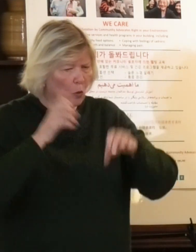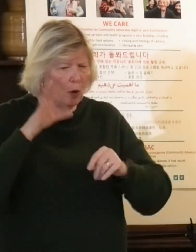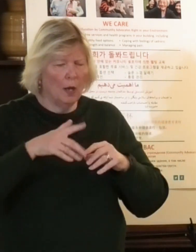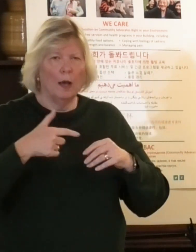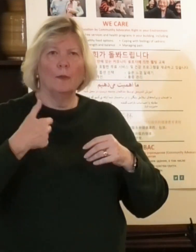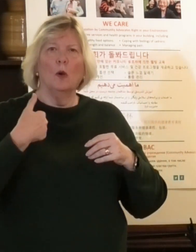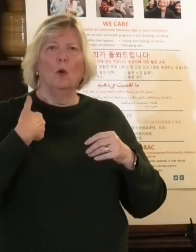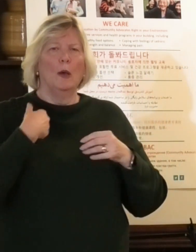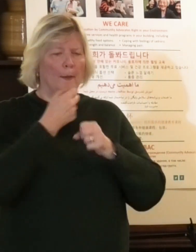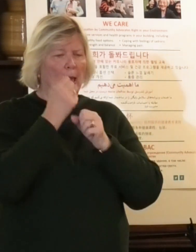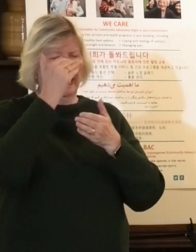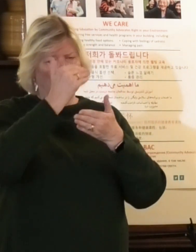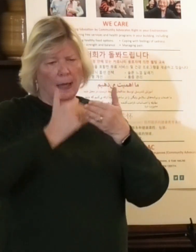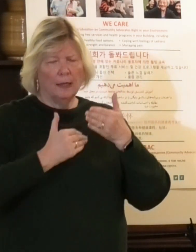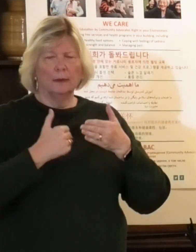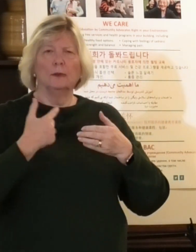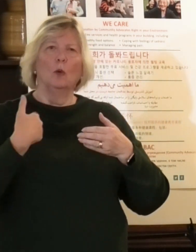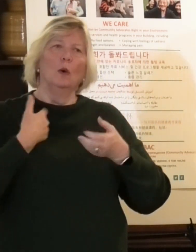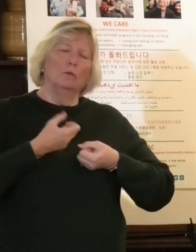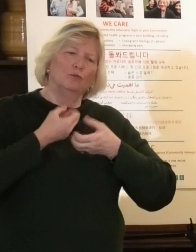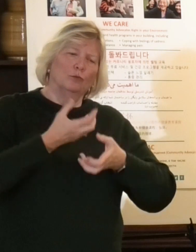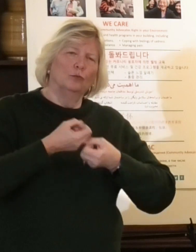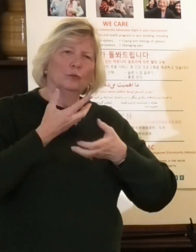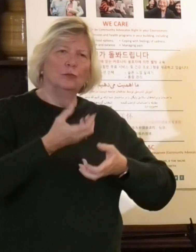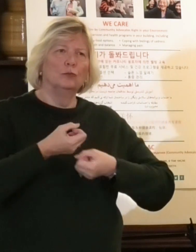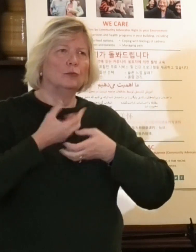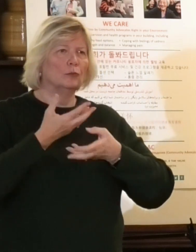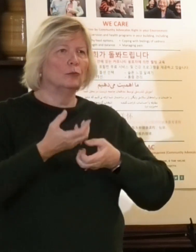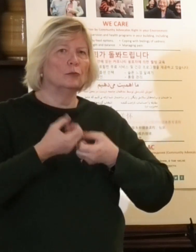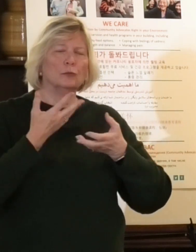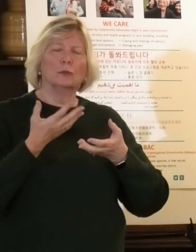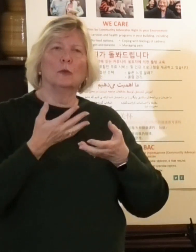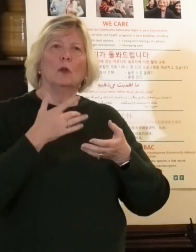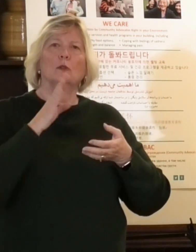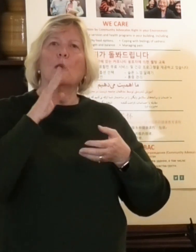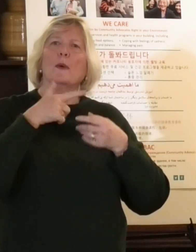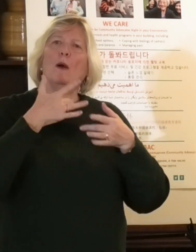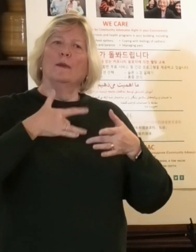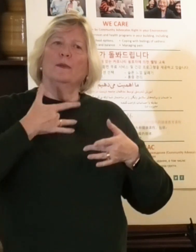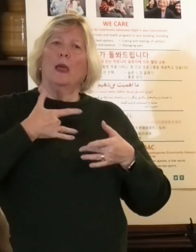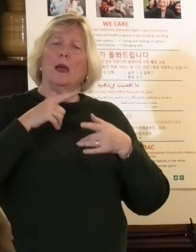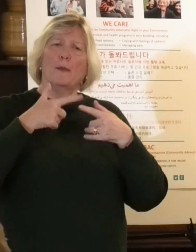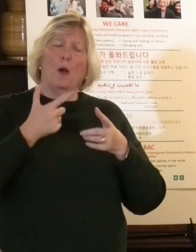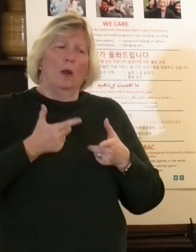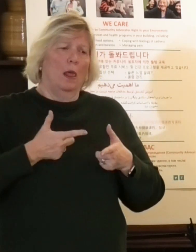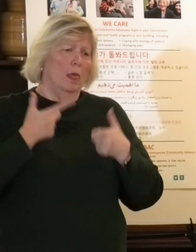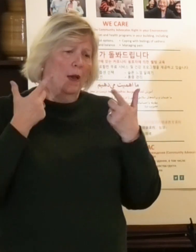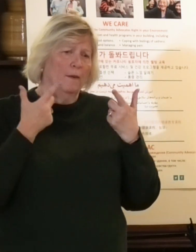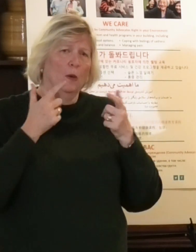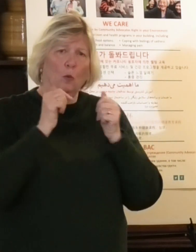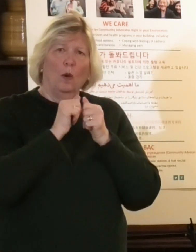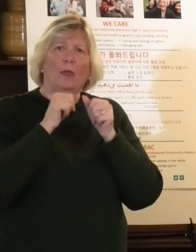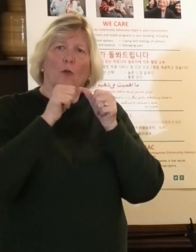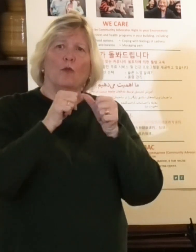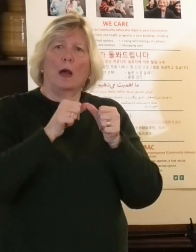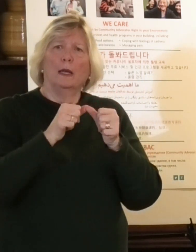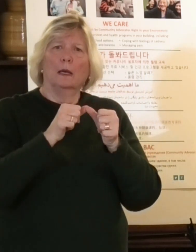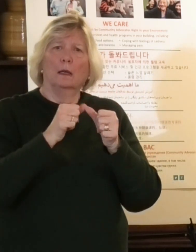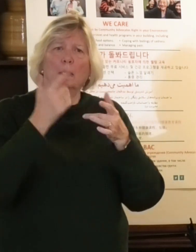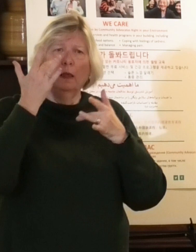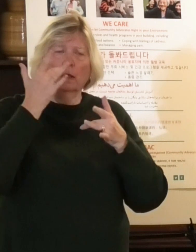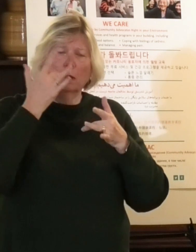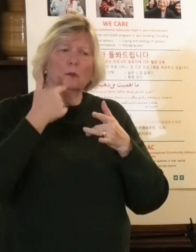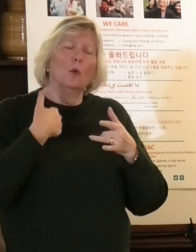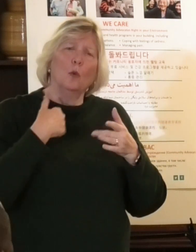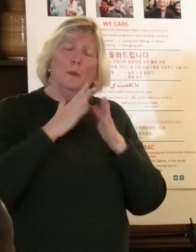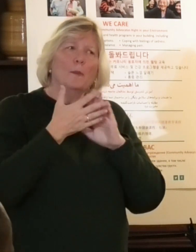the feelings that you have as a result of living with a chronic condition. You can get depressed. We give